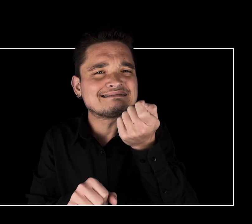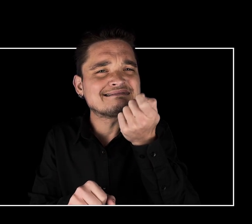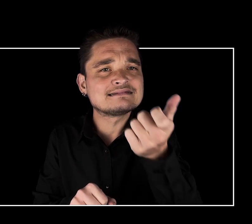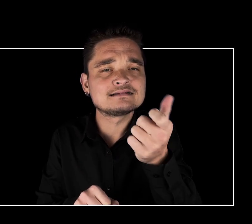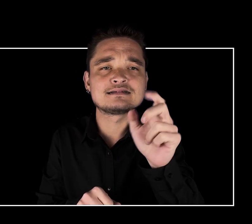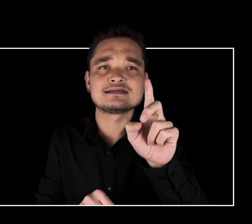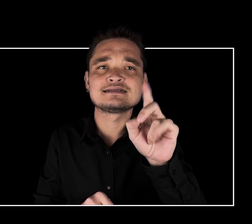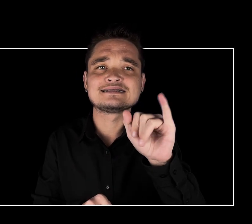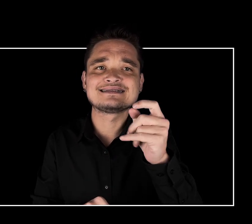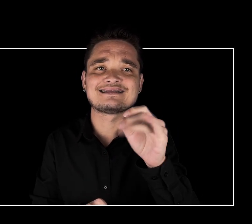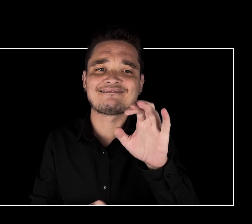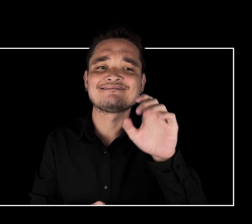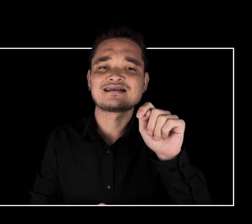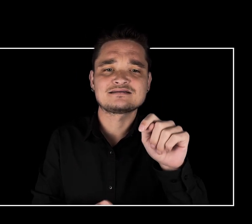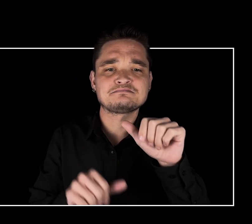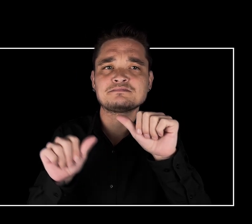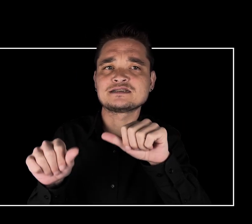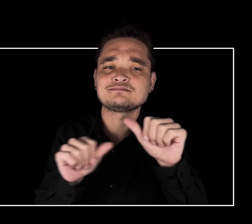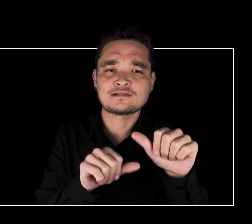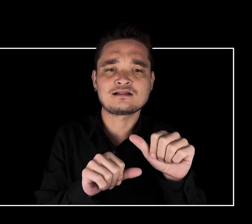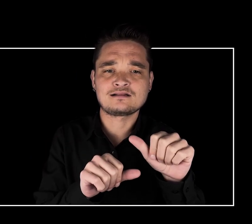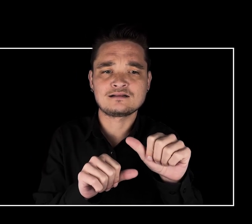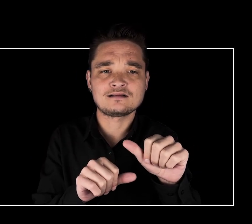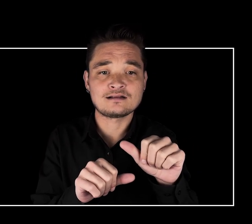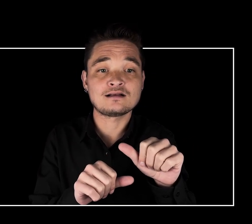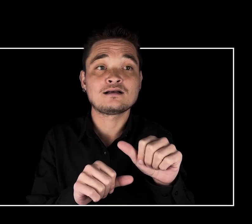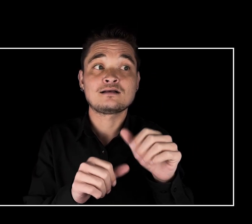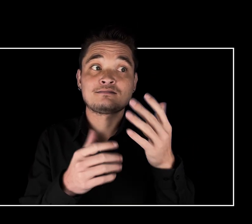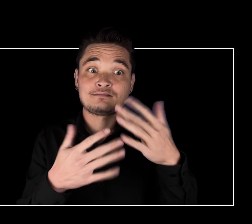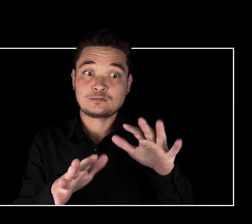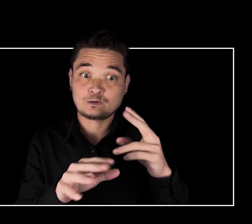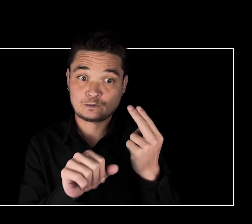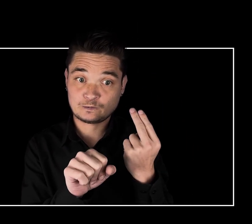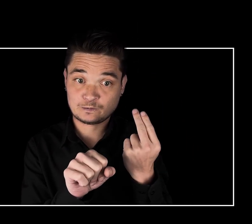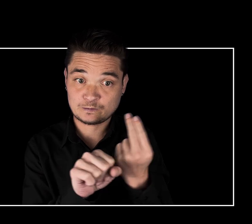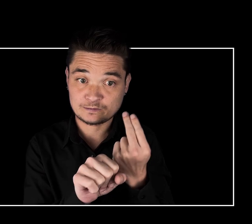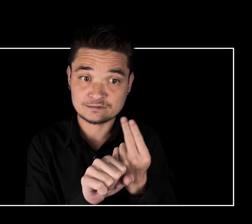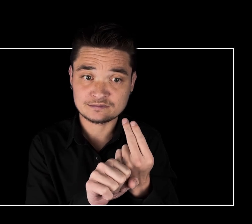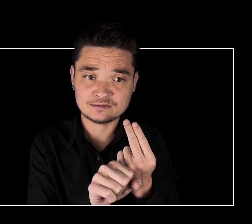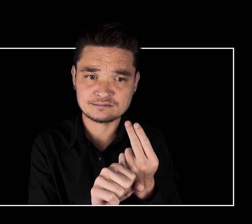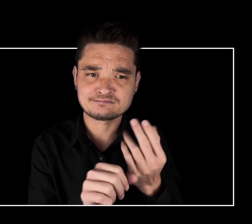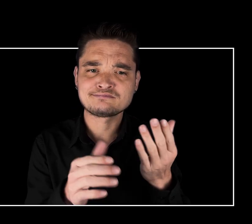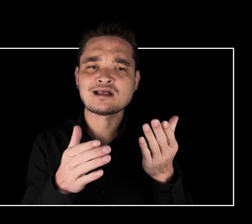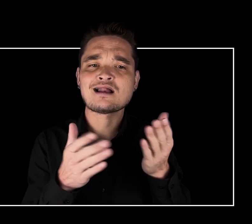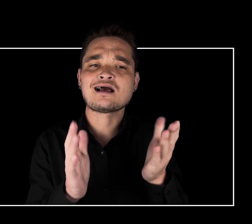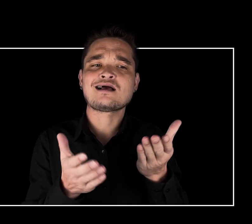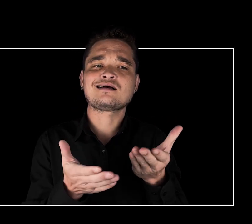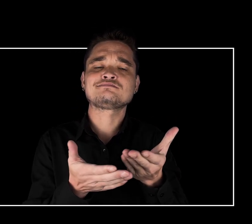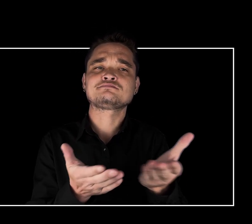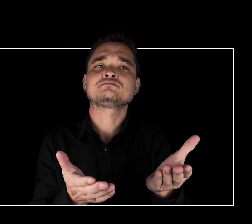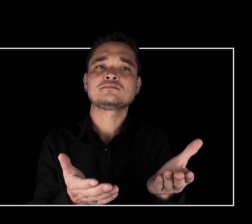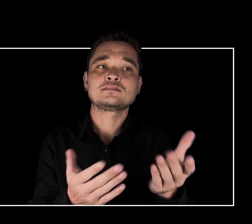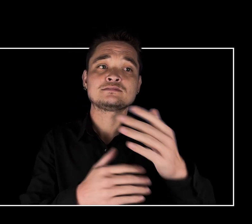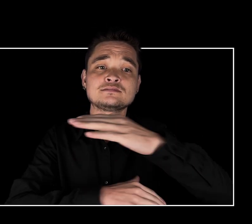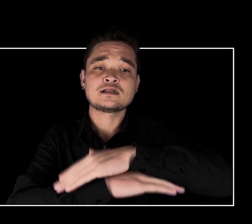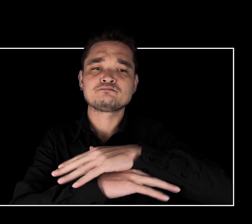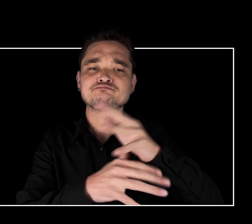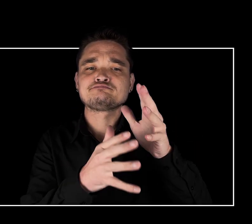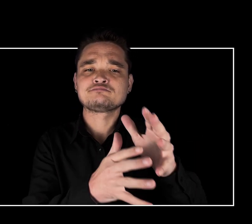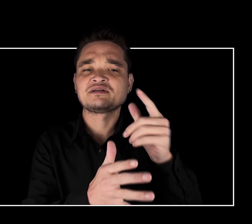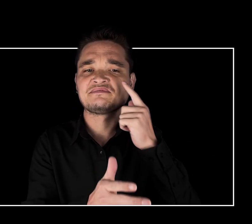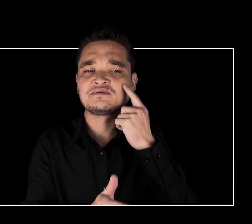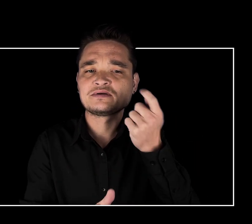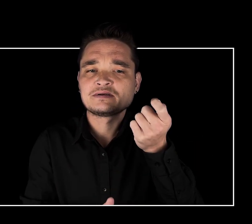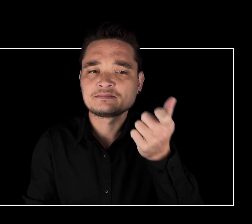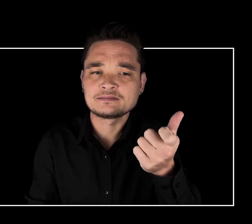disinfectant recommended. After applying a disinfectant, allow the surface to stay wet for the amount of time